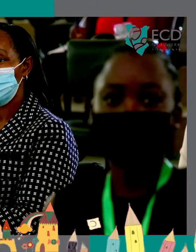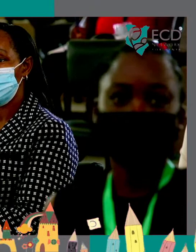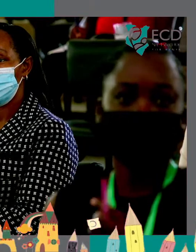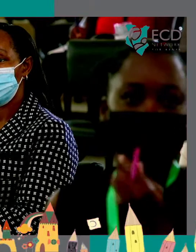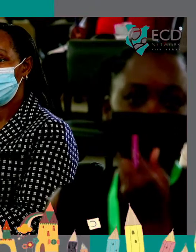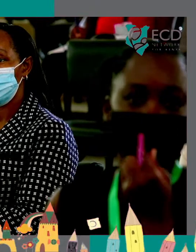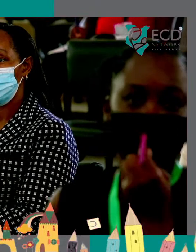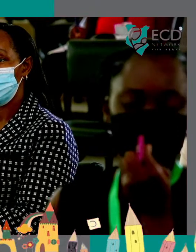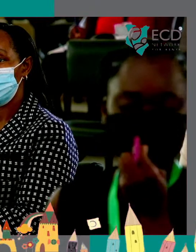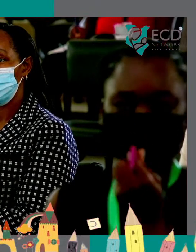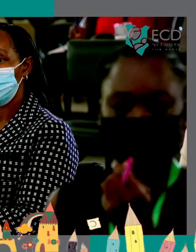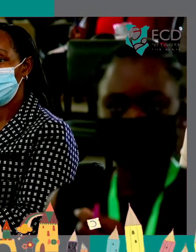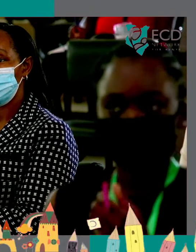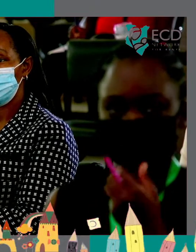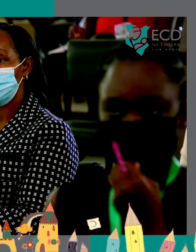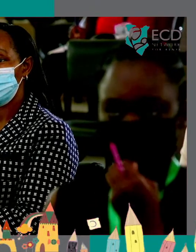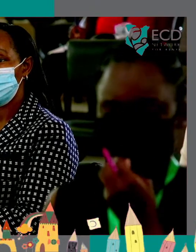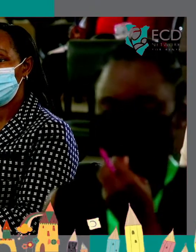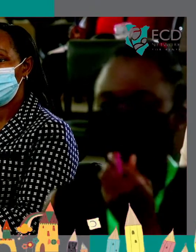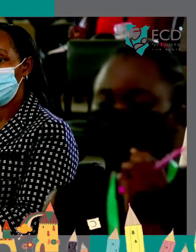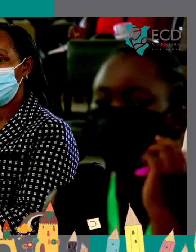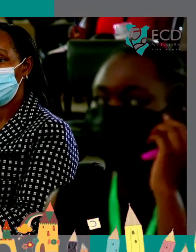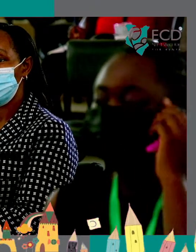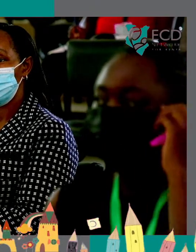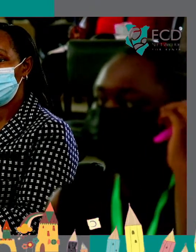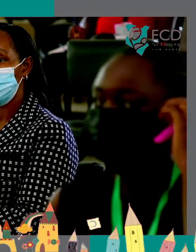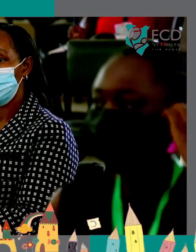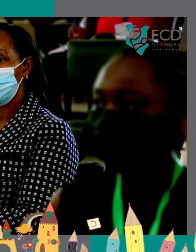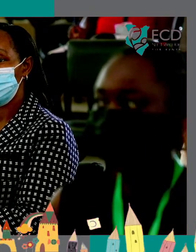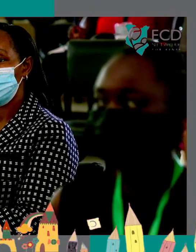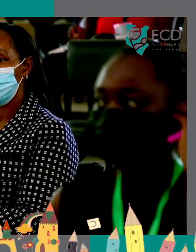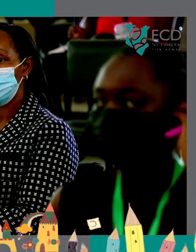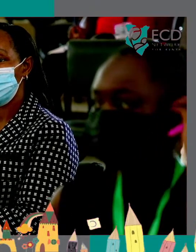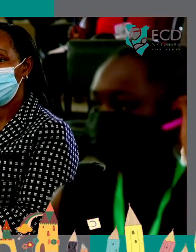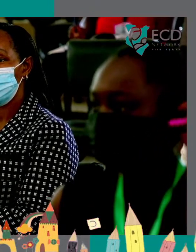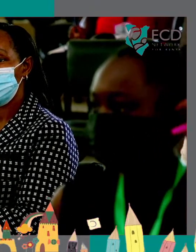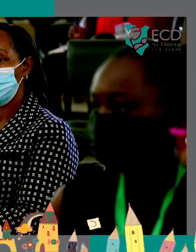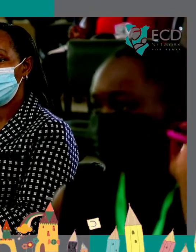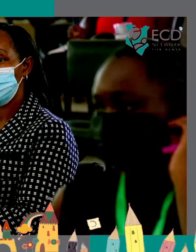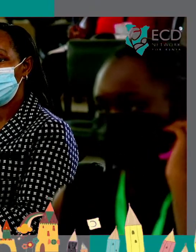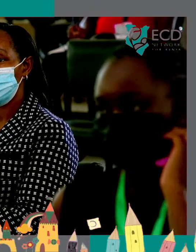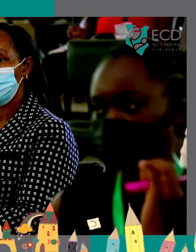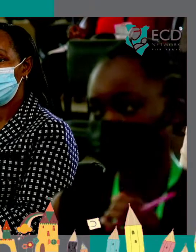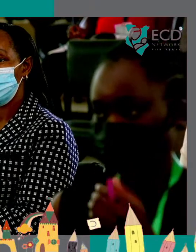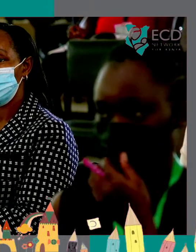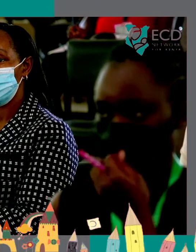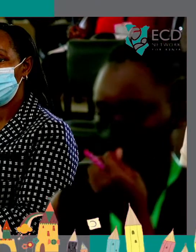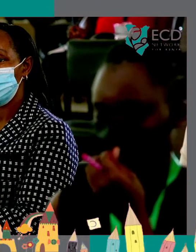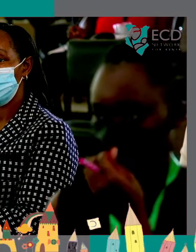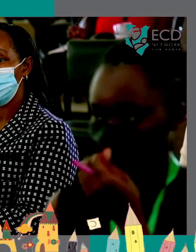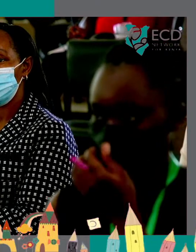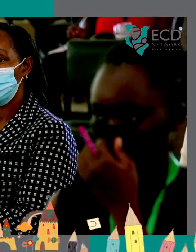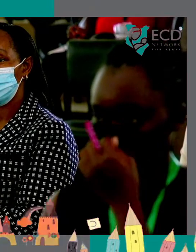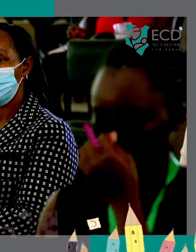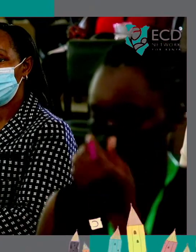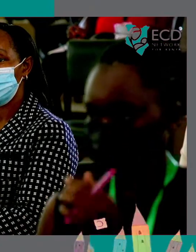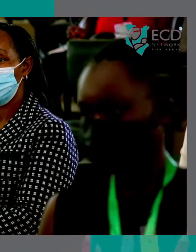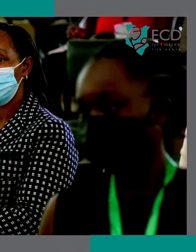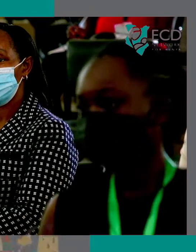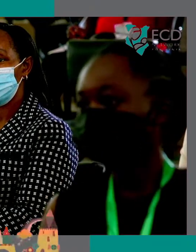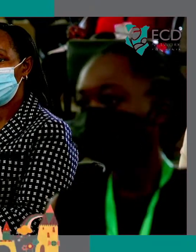they're also low cost. And also to create an enabling environment for effective delivery of quality health